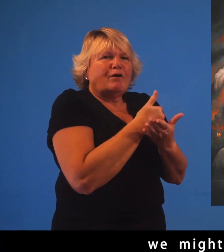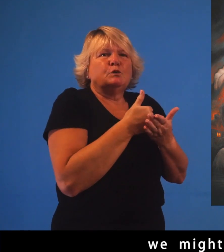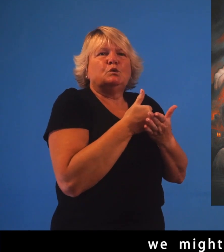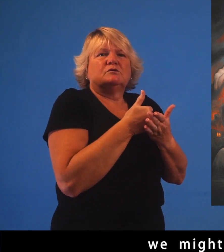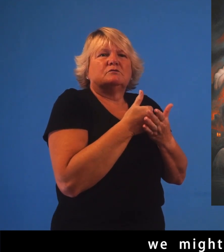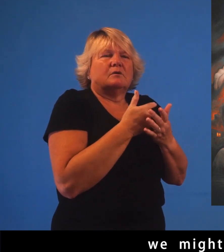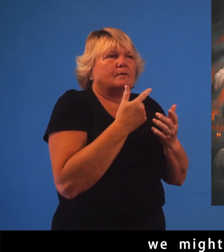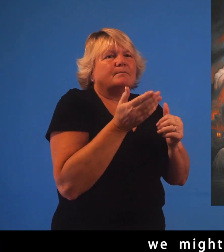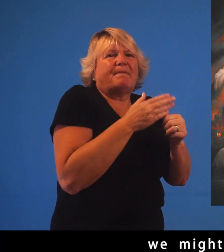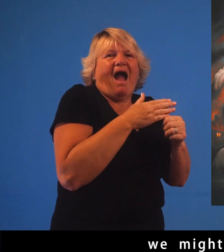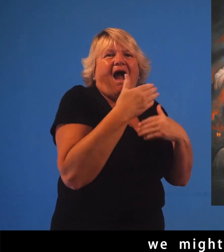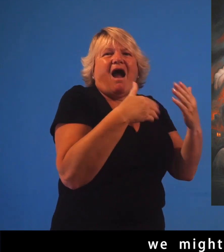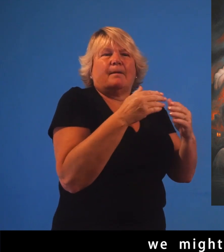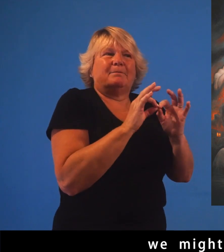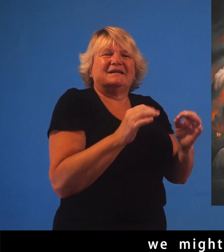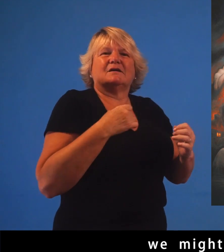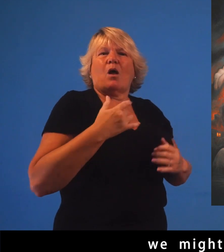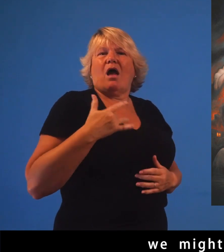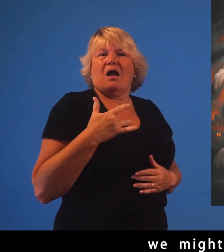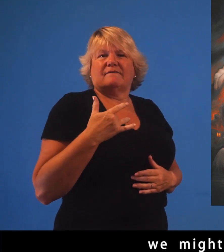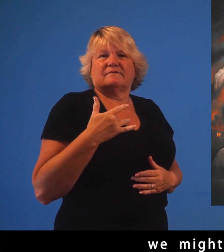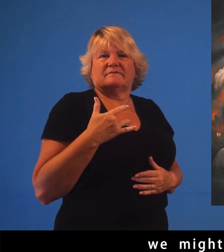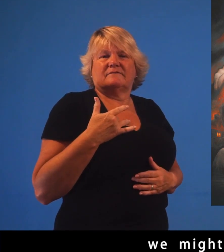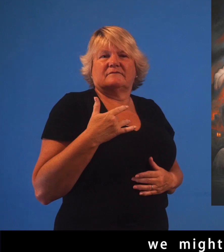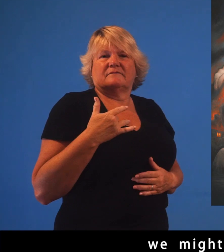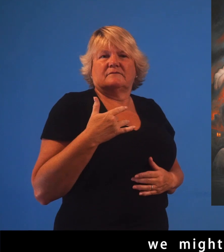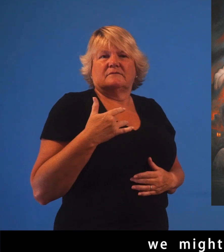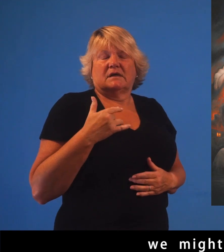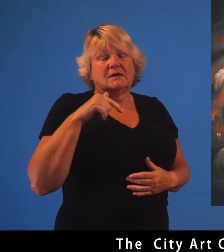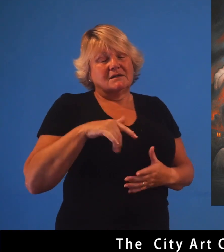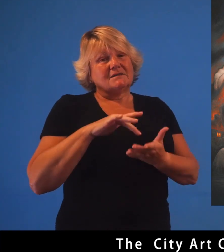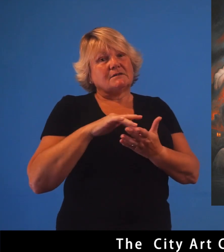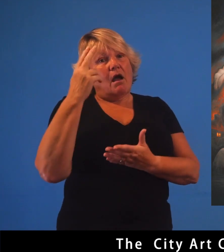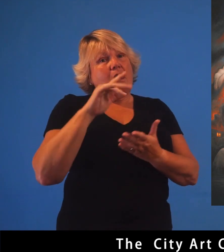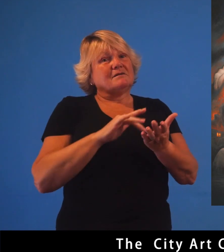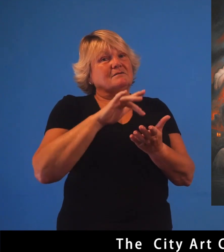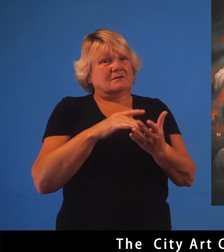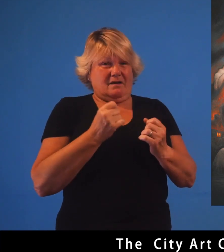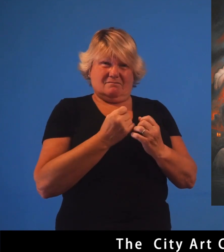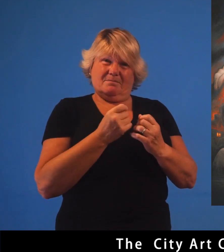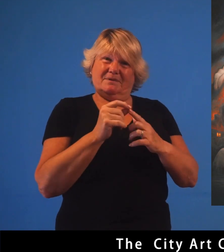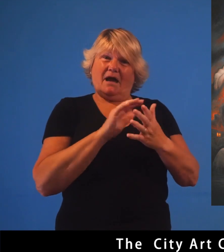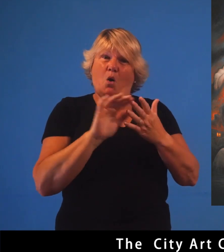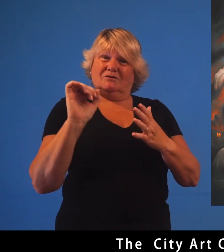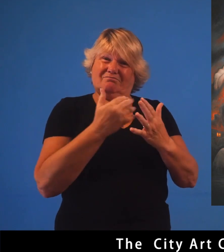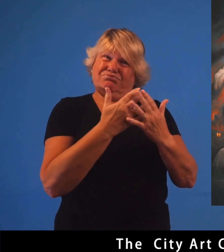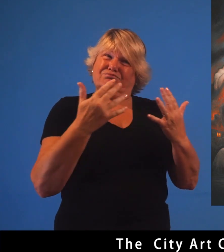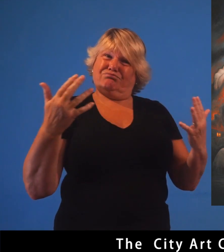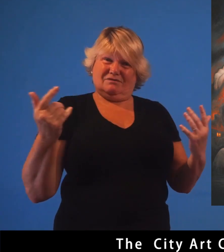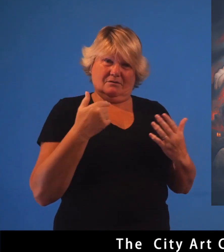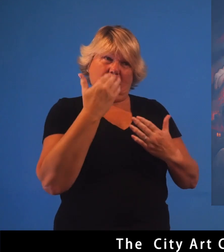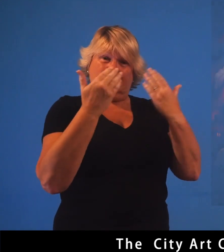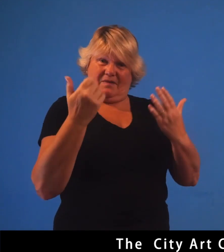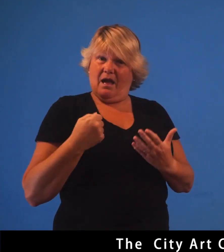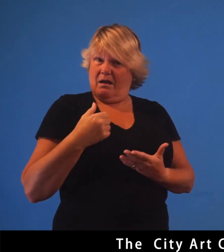seek refuge, reconciliation, and peace in our lives. The City Art Centre has several Peter Howson works